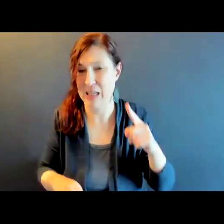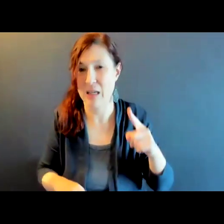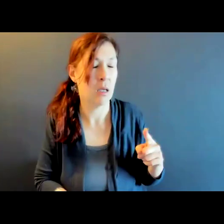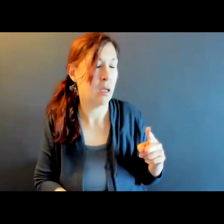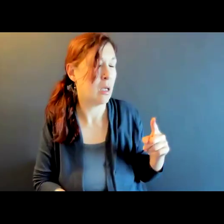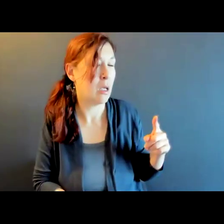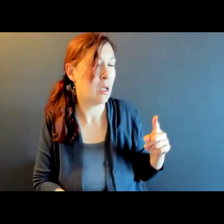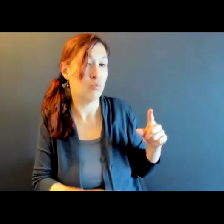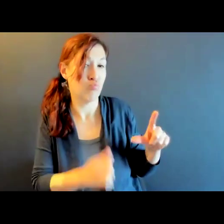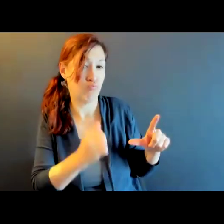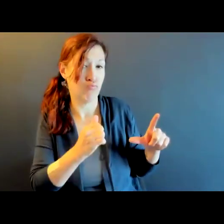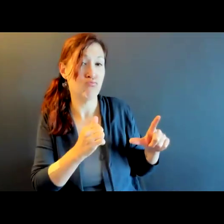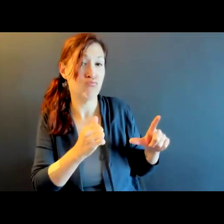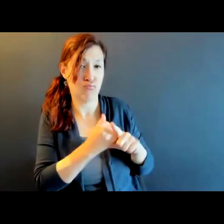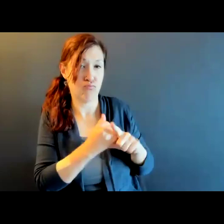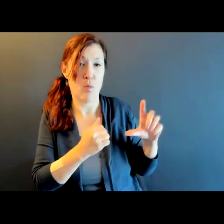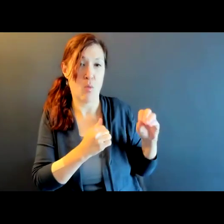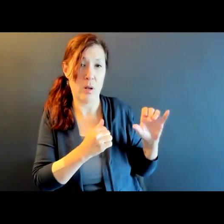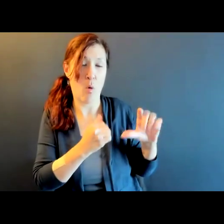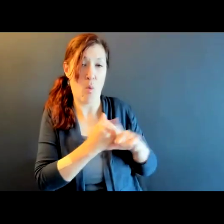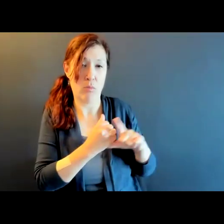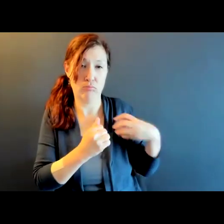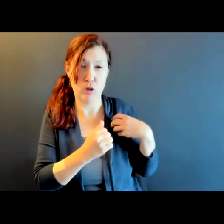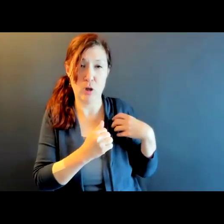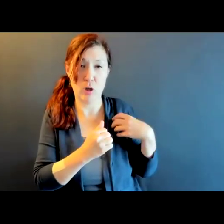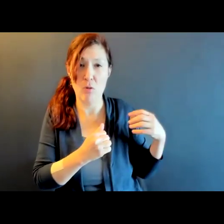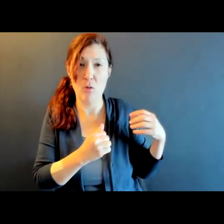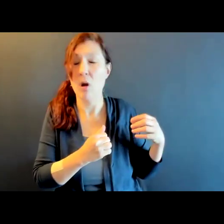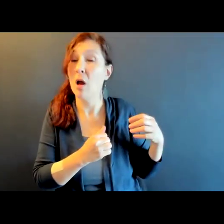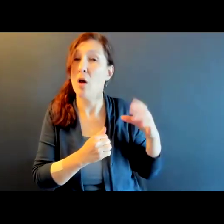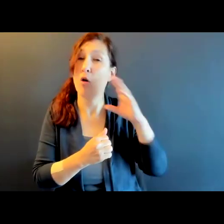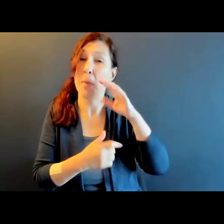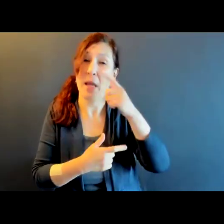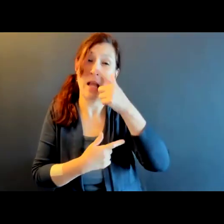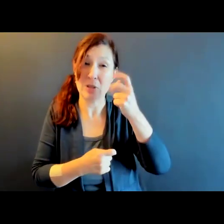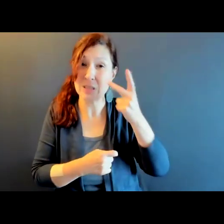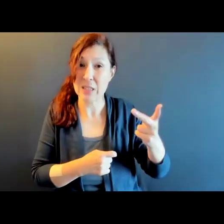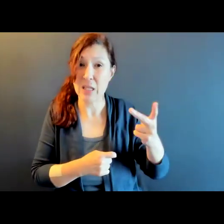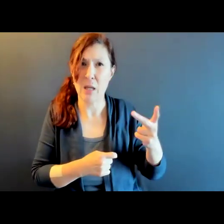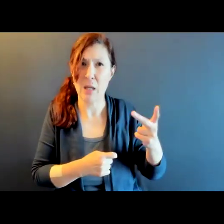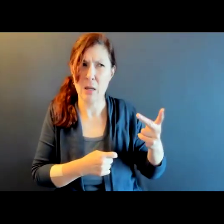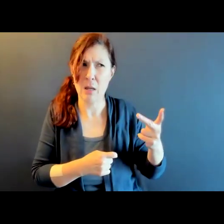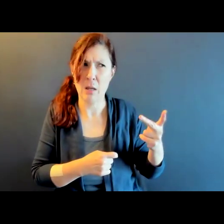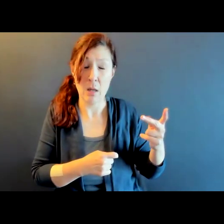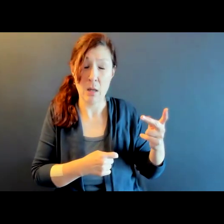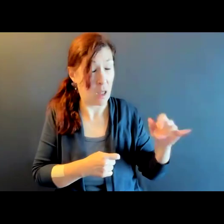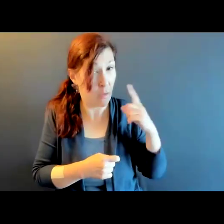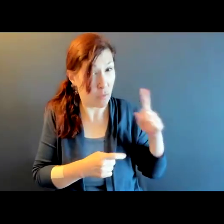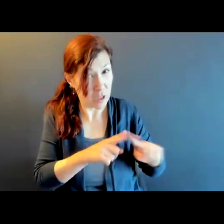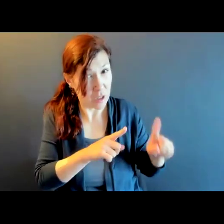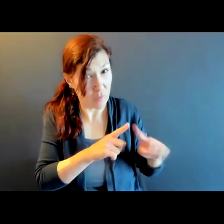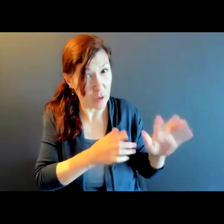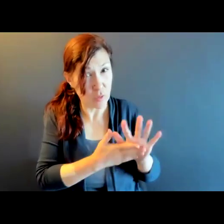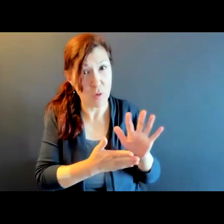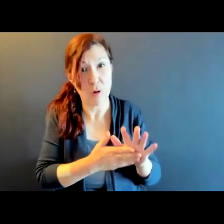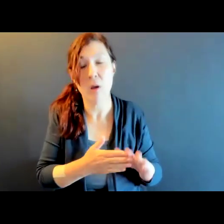out if they did, Yeah. because that distinction about, well, are they doing that for yeah, they're doing that for multiple schools, right? they have more than three Yeah,